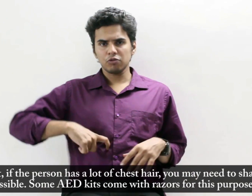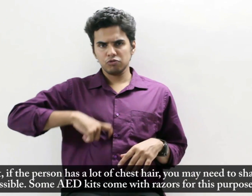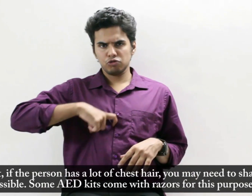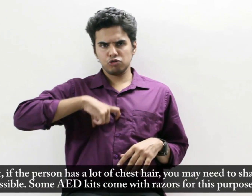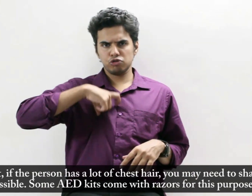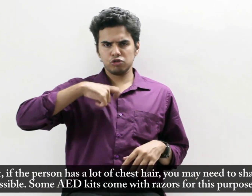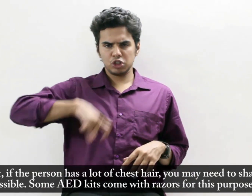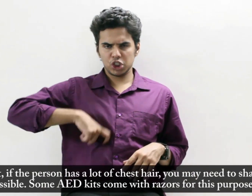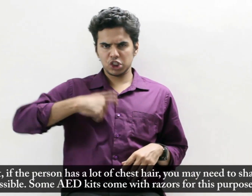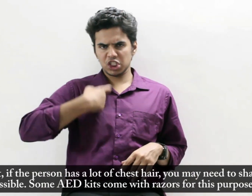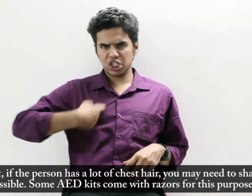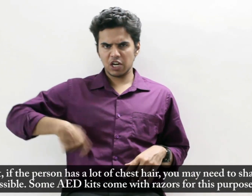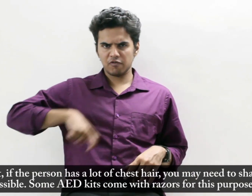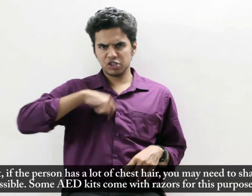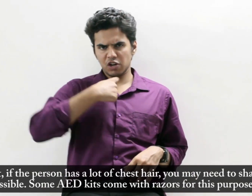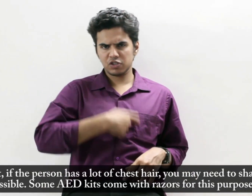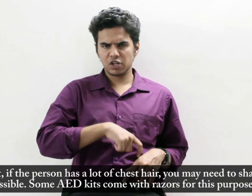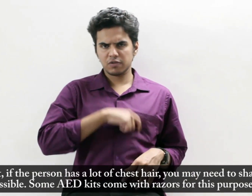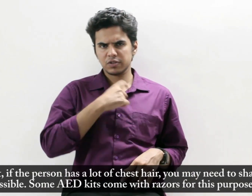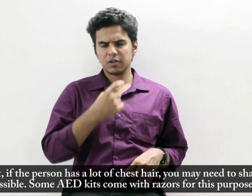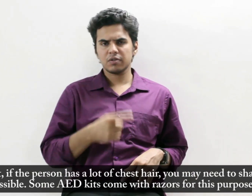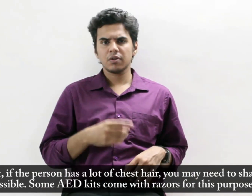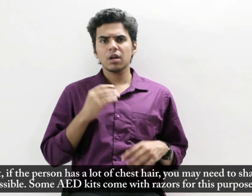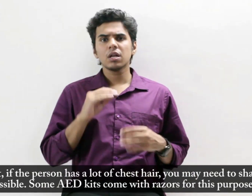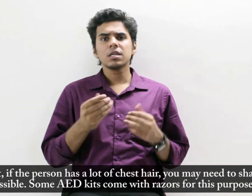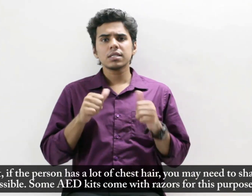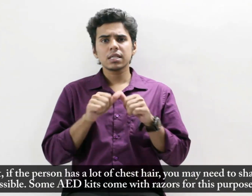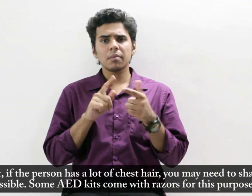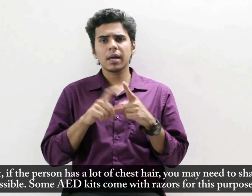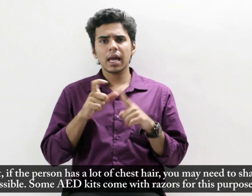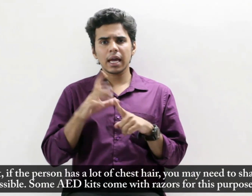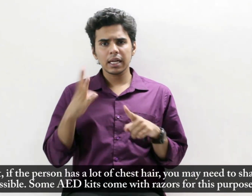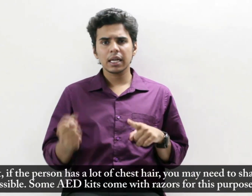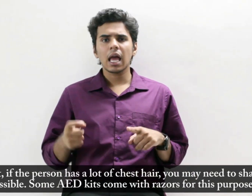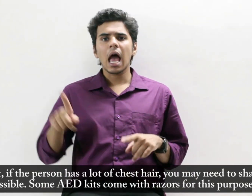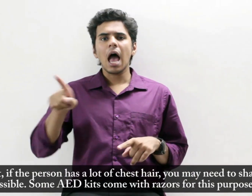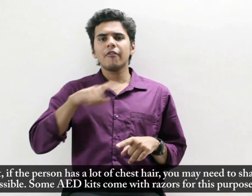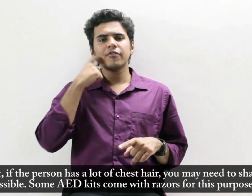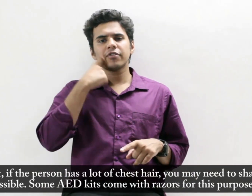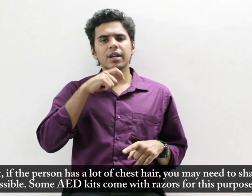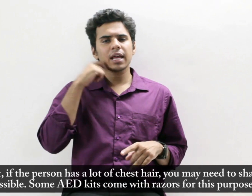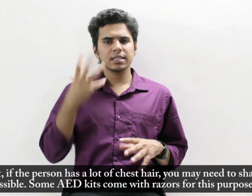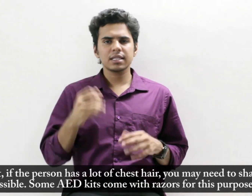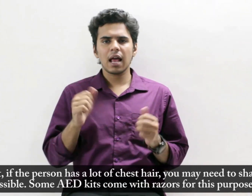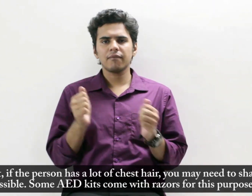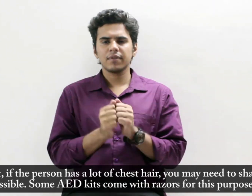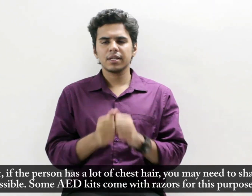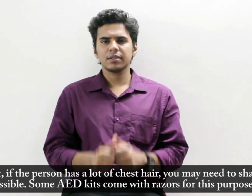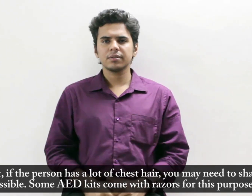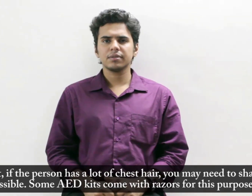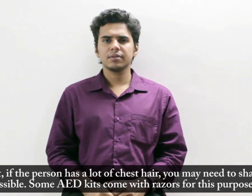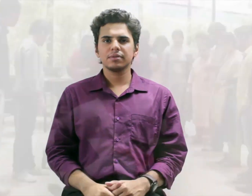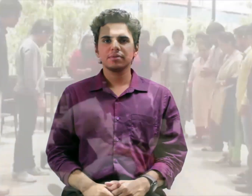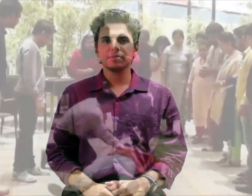to shave it if possible. Some AED kits come with razors for this purpose.